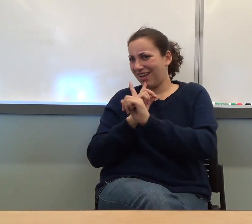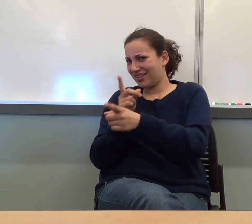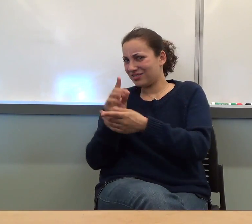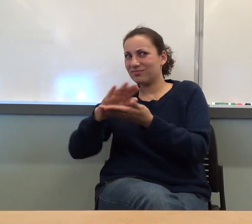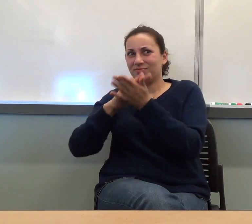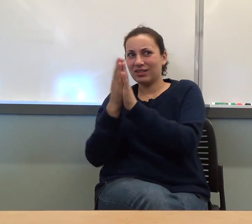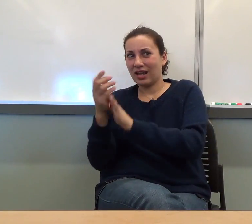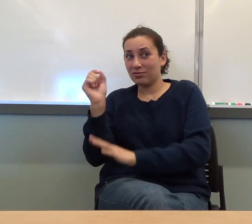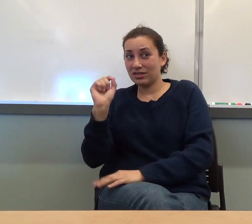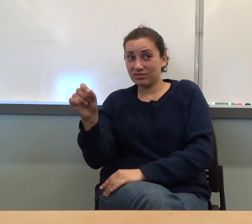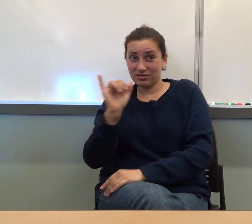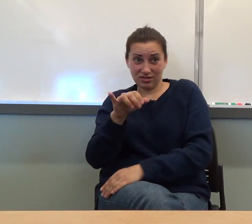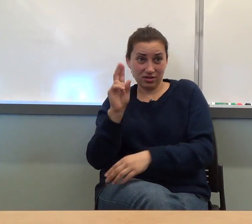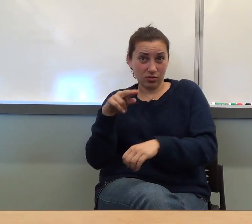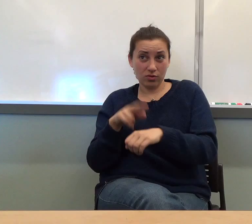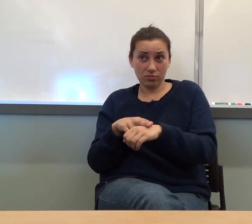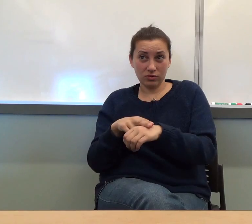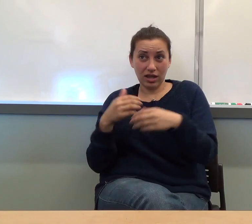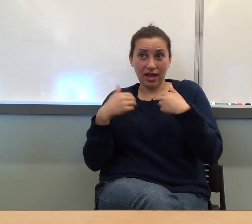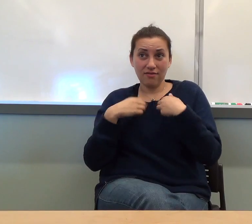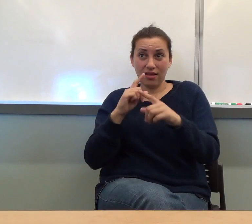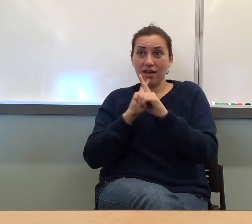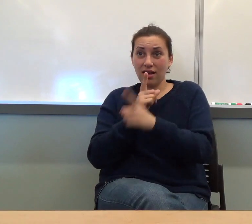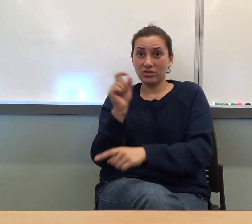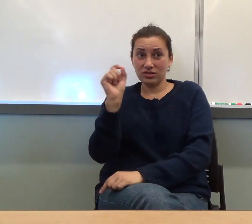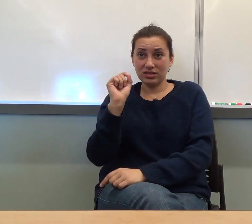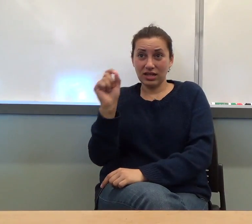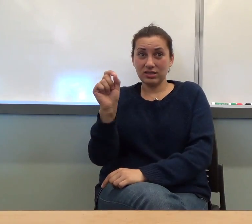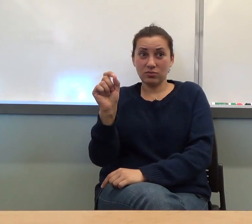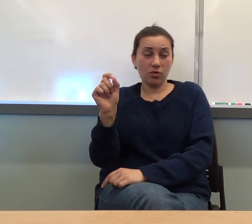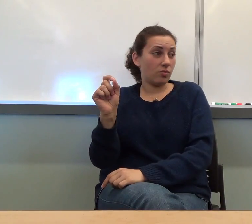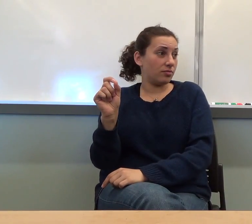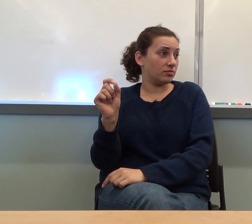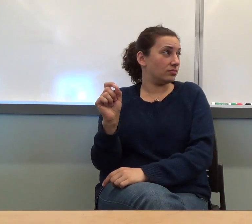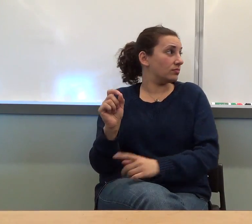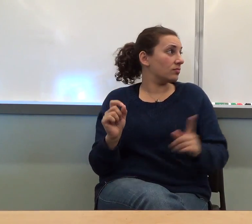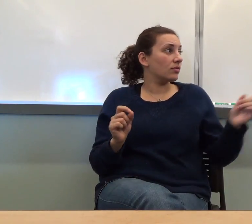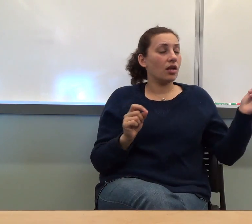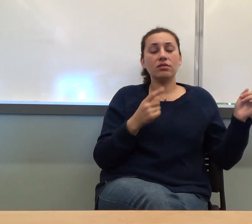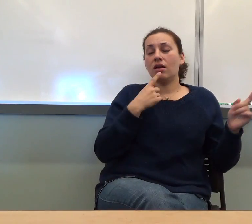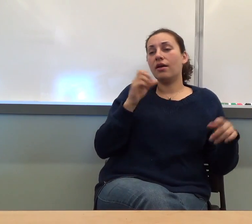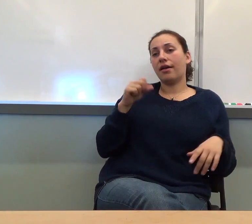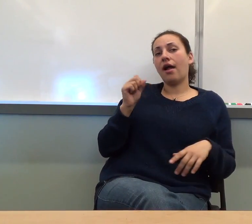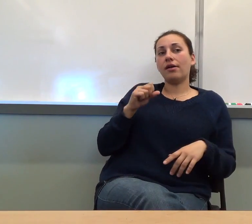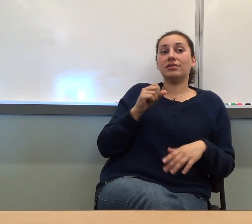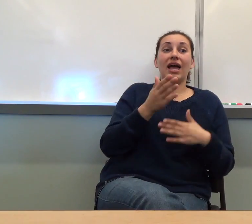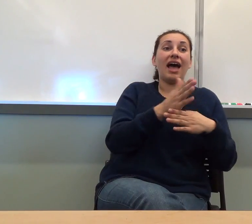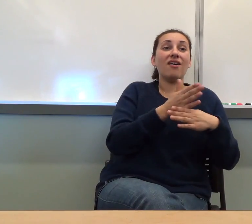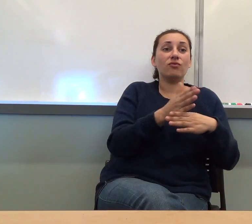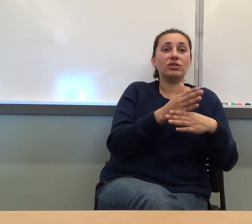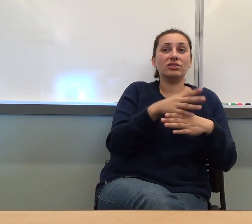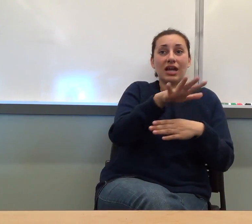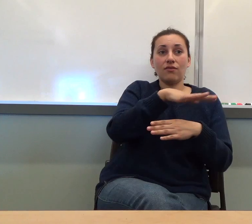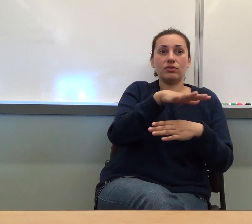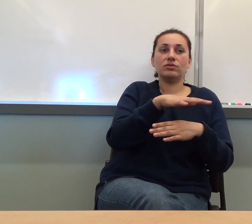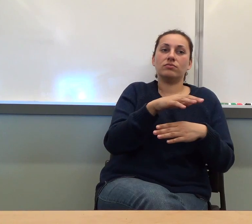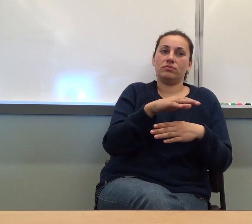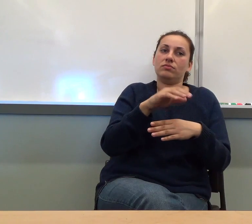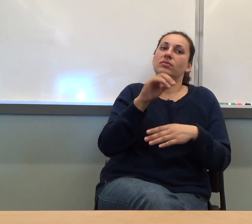give them a decimal even though their listed number weren't decimal? Yeah, because the average is a fraction. That's a ratio of